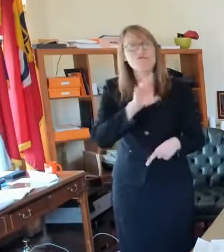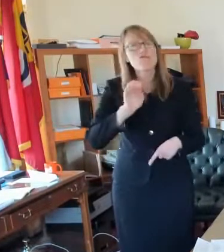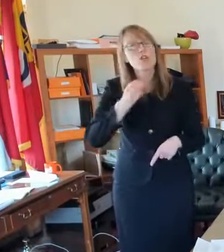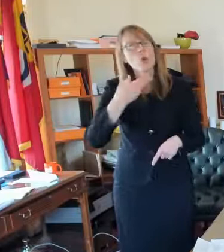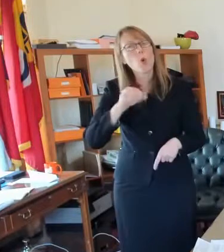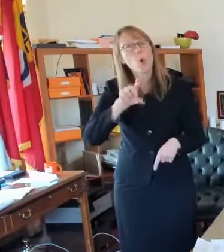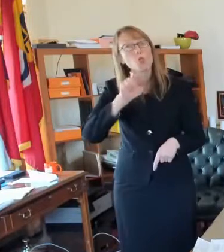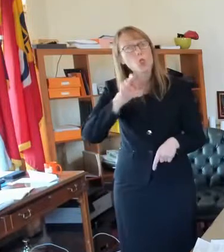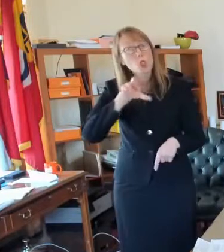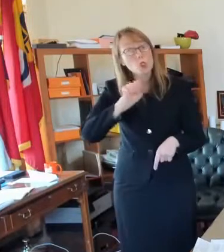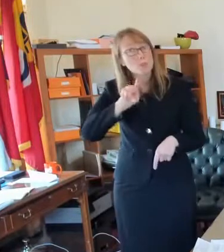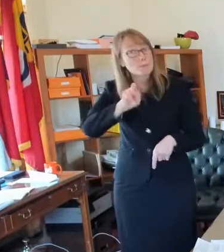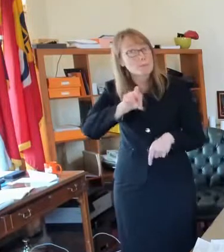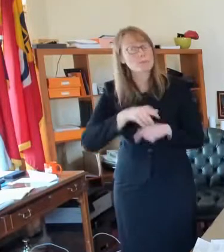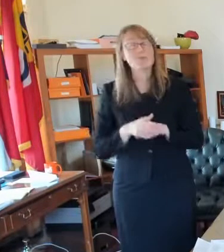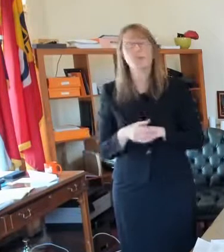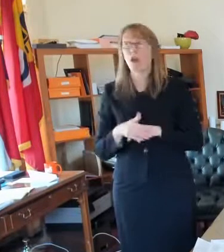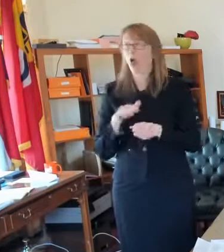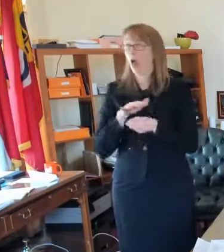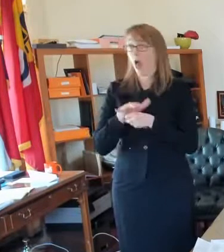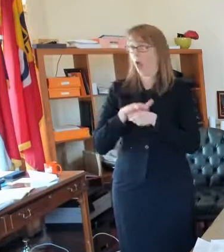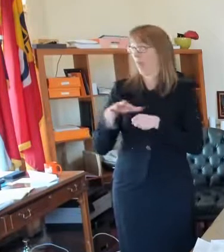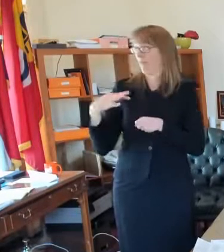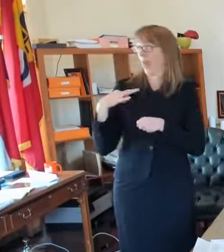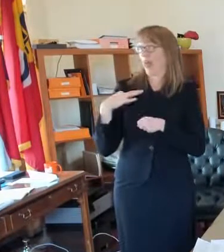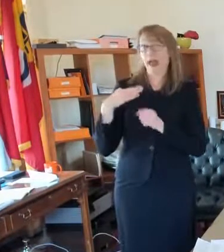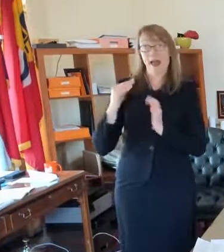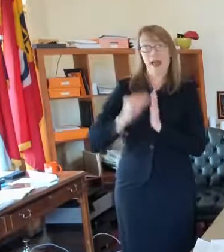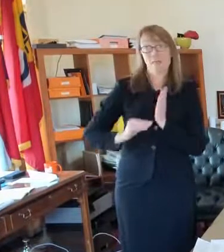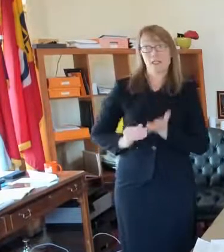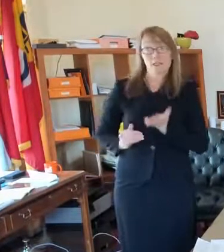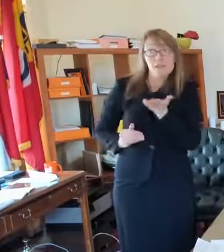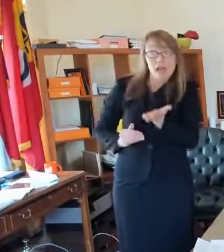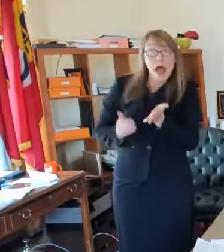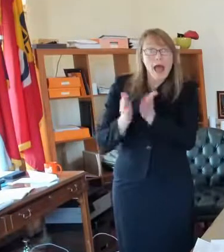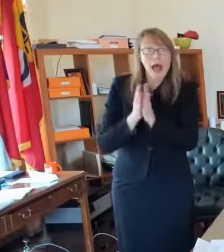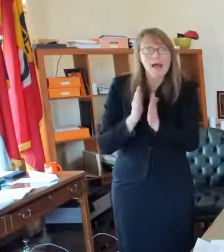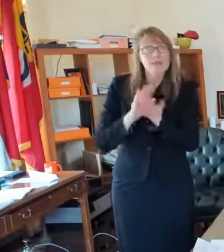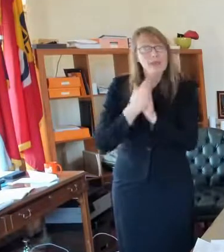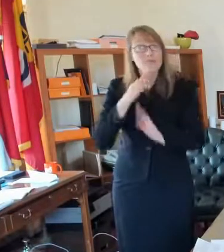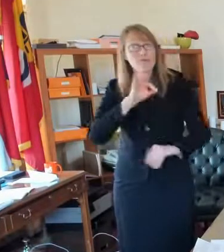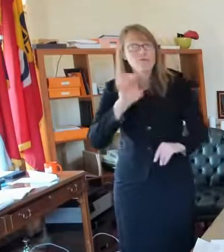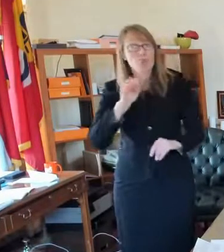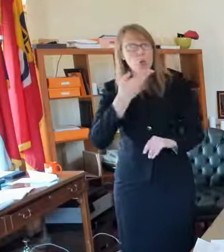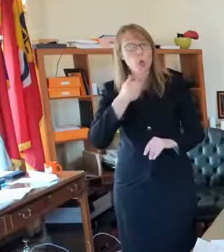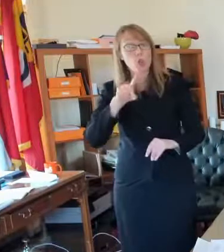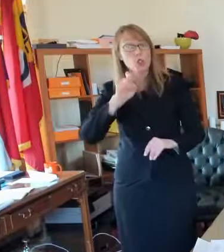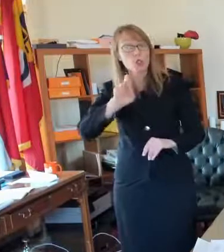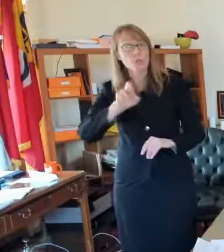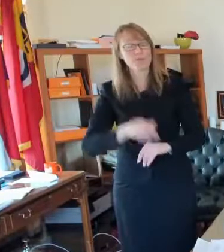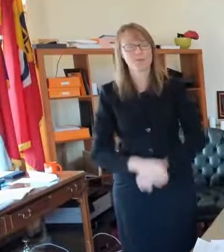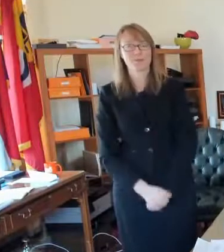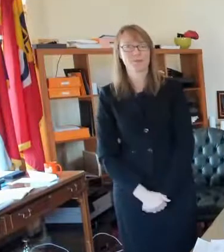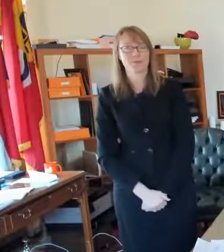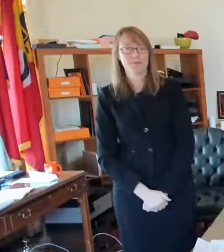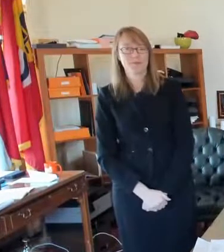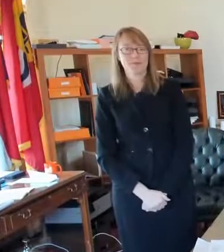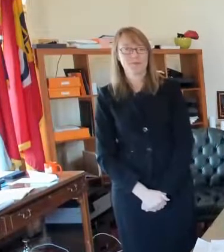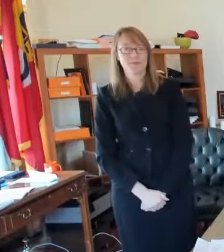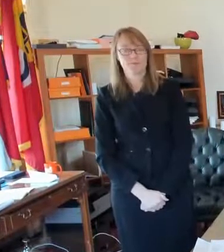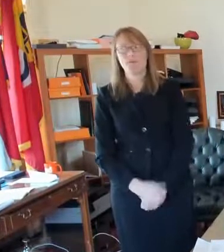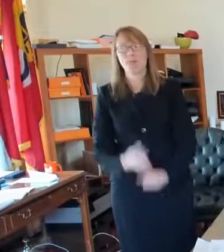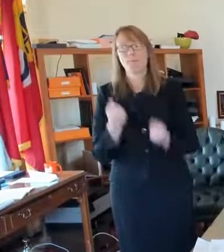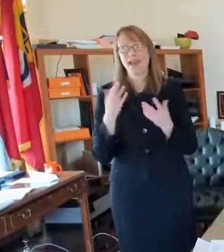enough applicants, and are we still committed to moving forward with that process? We do have lots of applicants. As some of you may know,